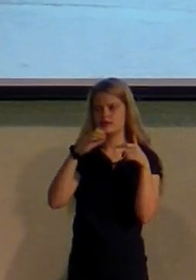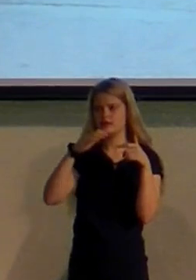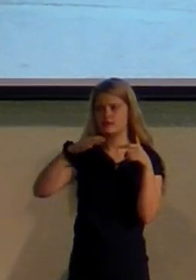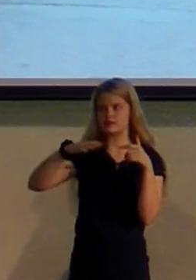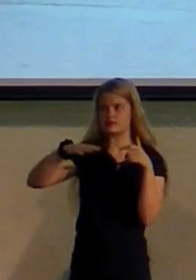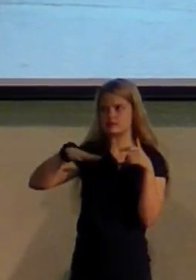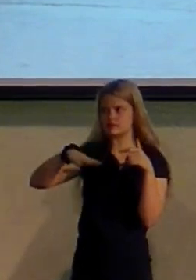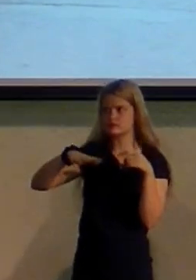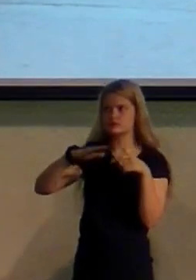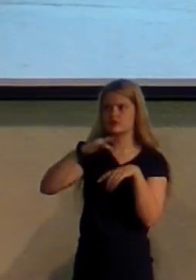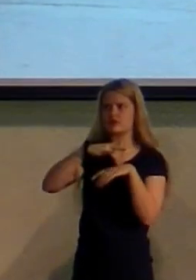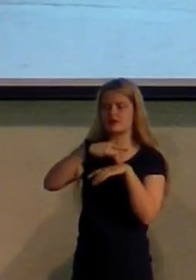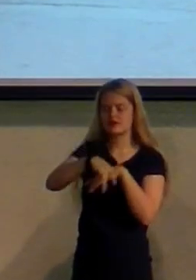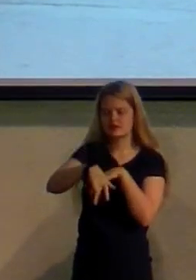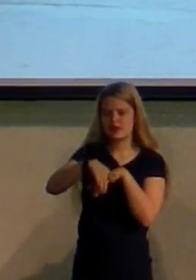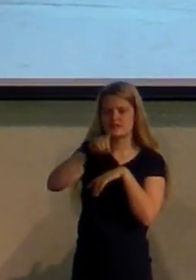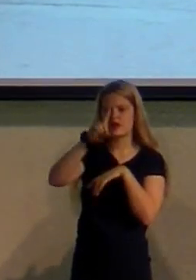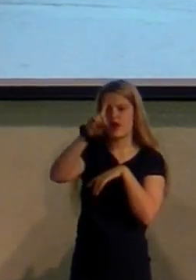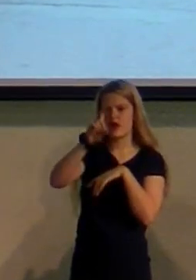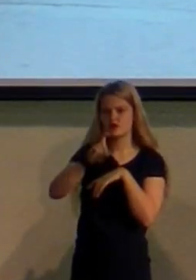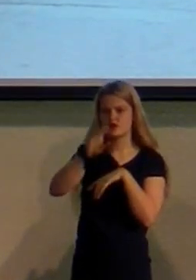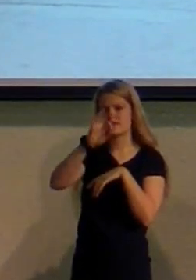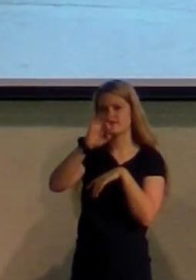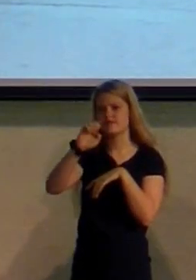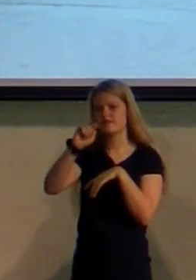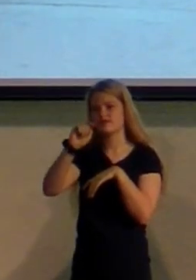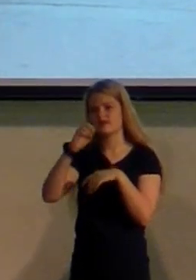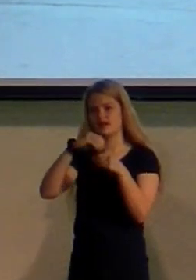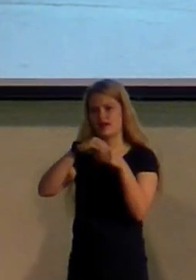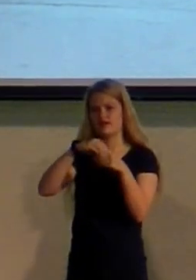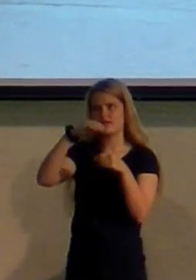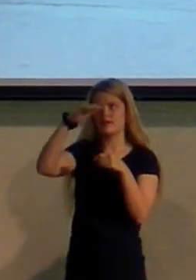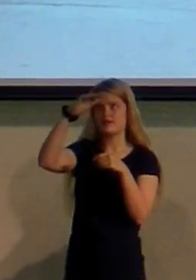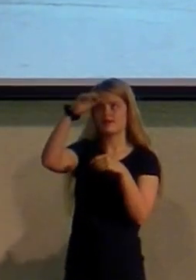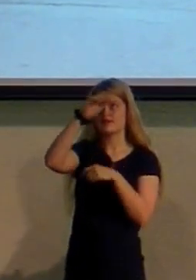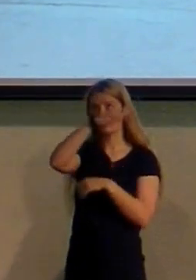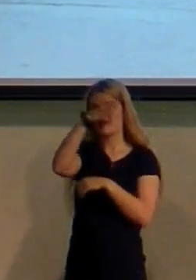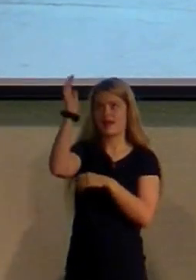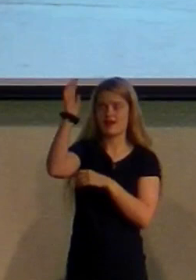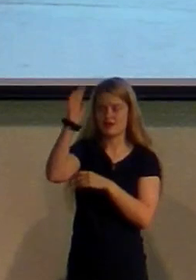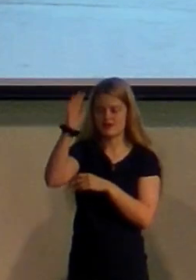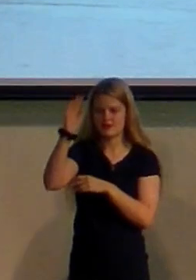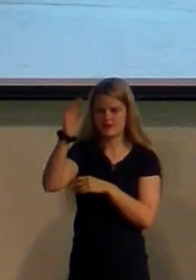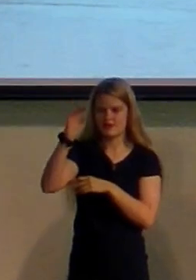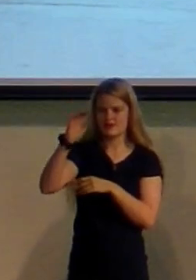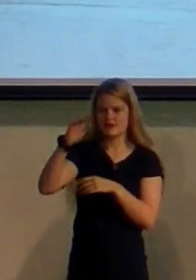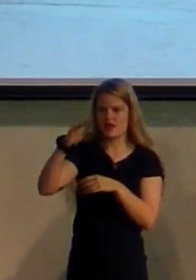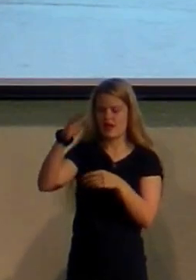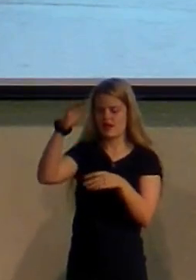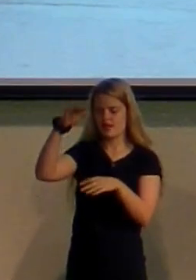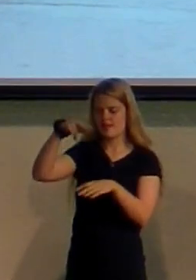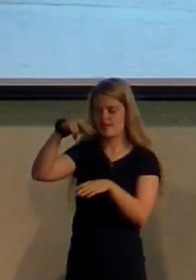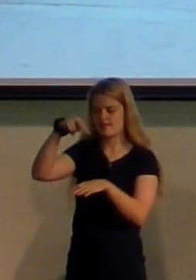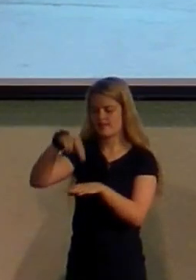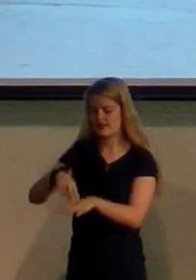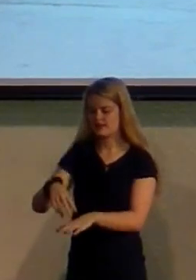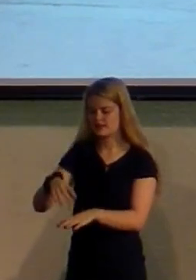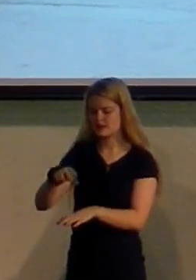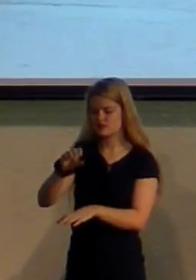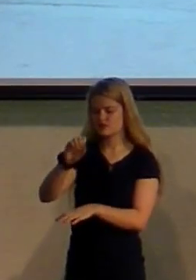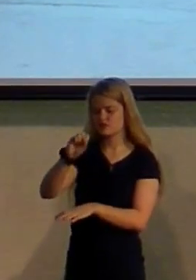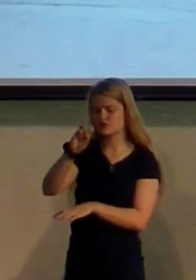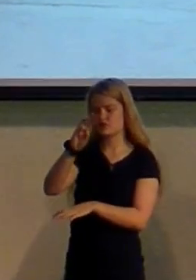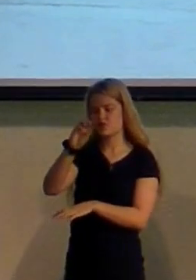So about the time that the exercises were over, these 4 guys come dragging up out of the brush, wet and cold